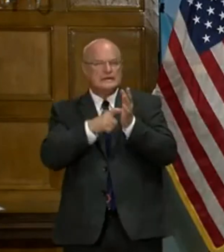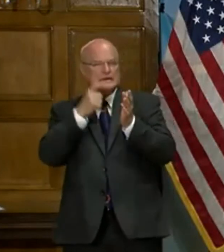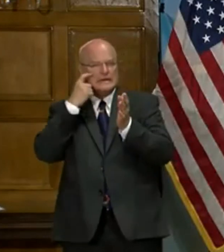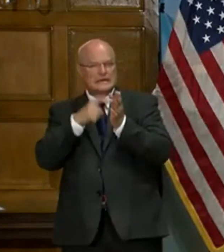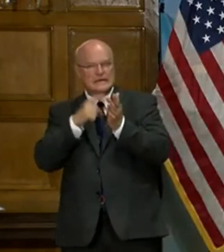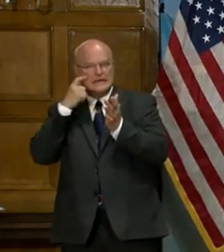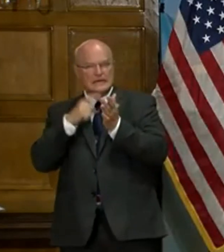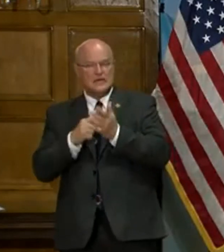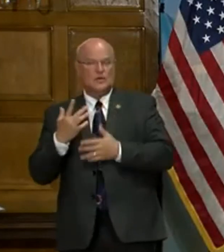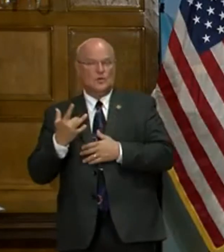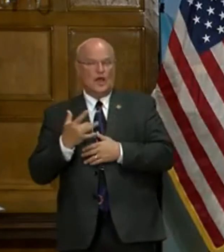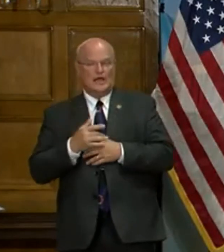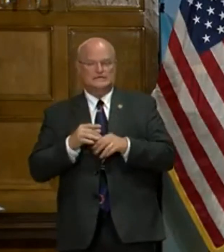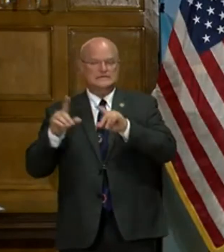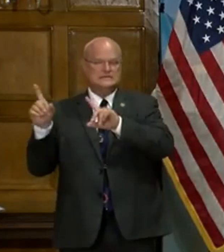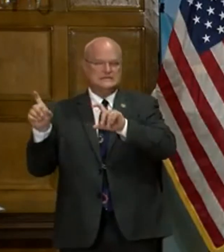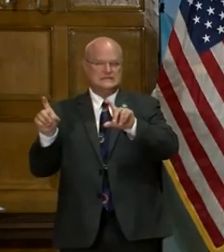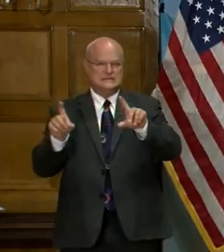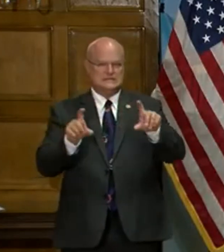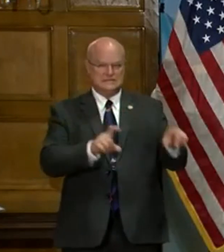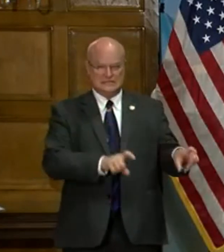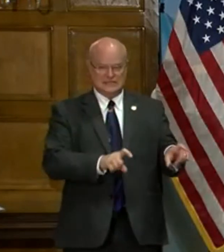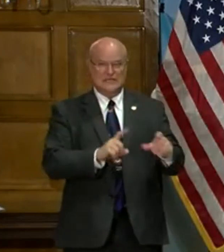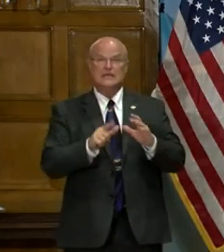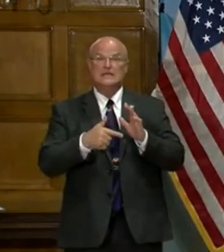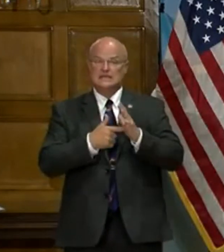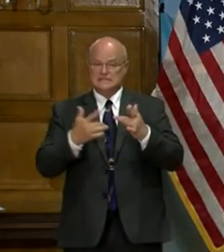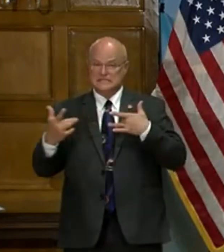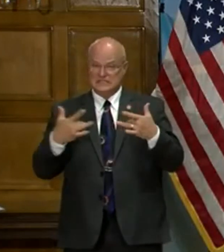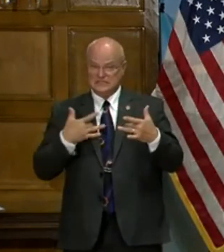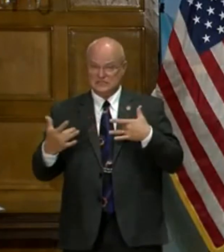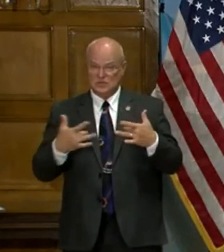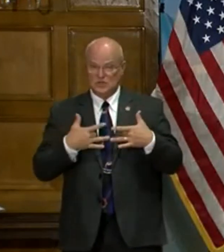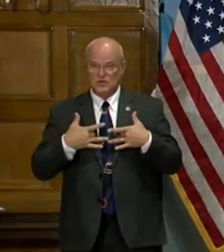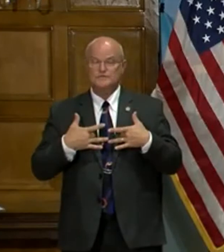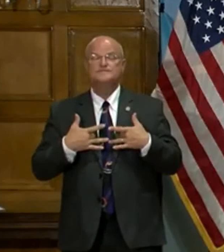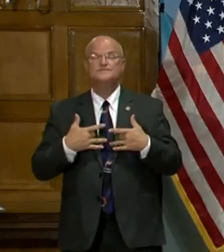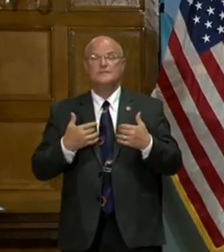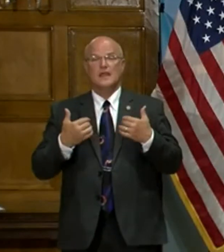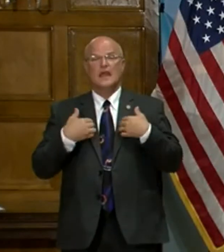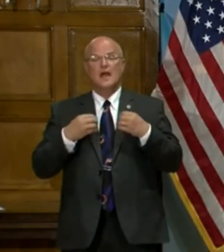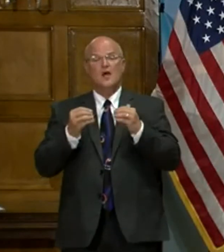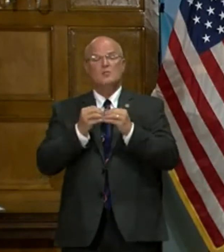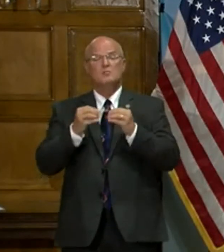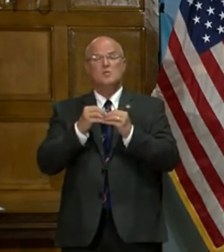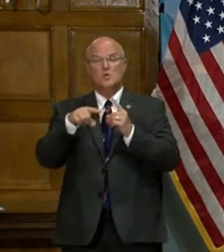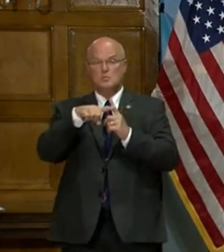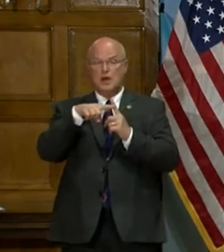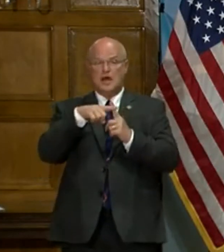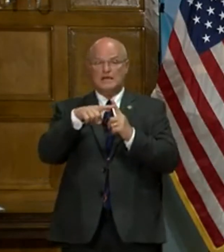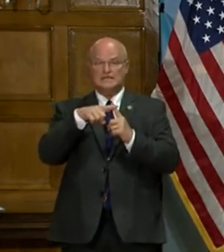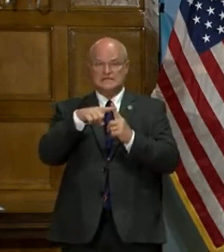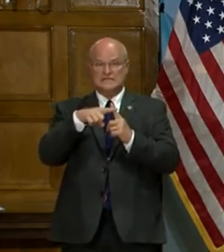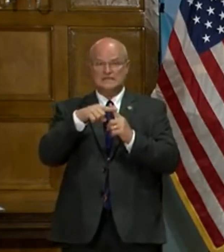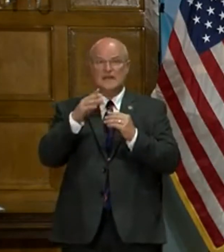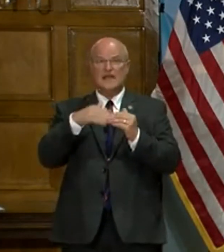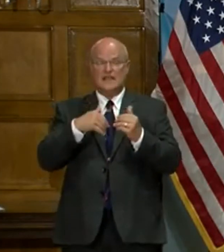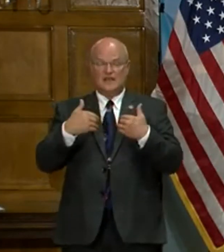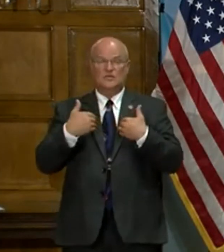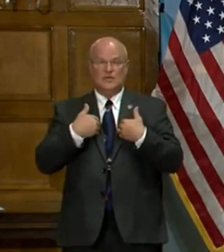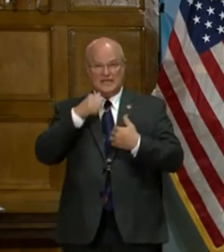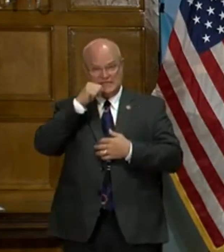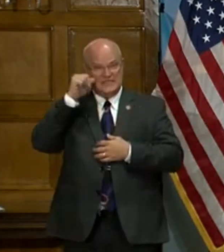them because we're doing testing, but this is concern. We've got a lot more positives than we